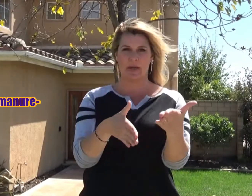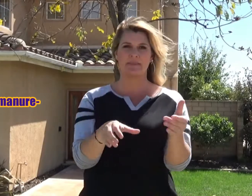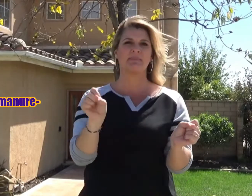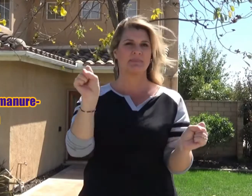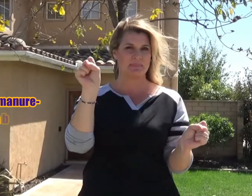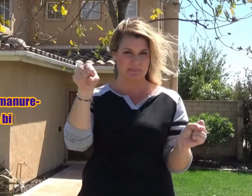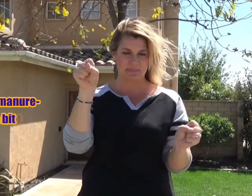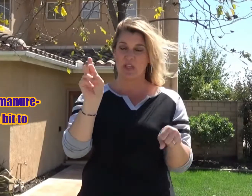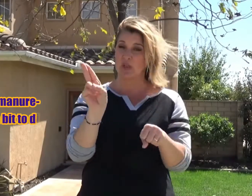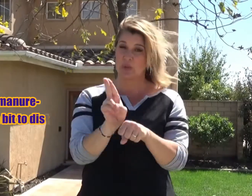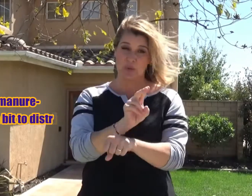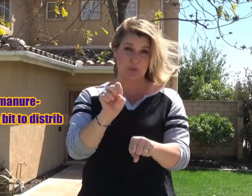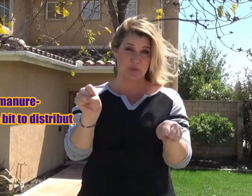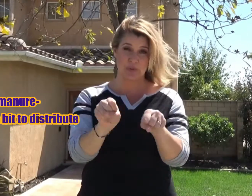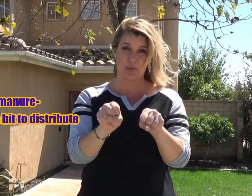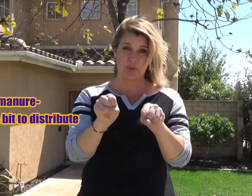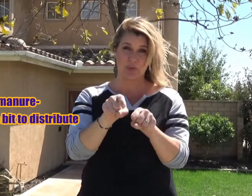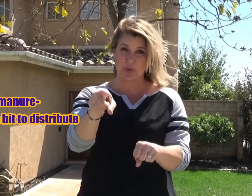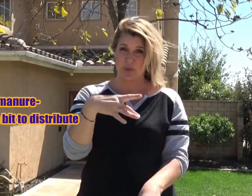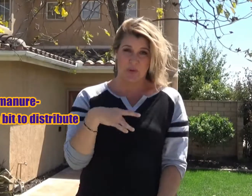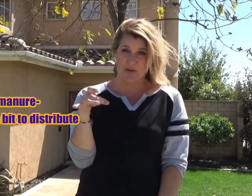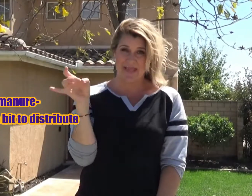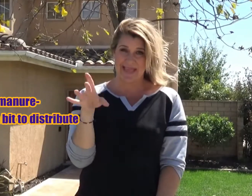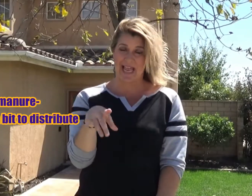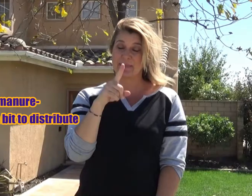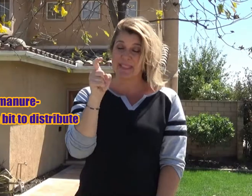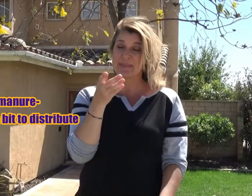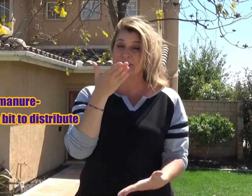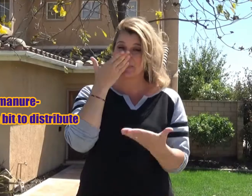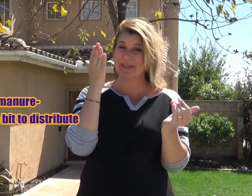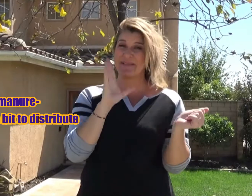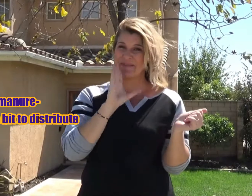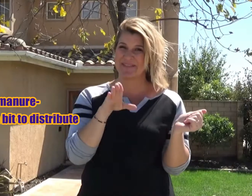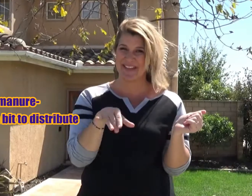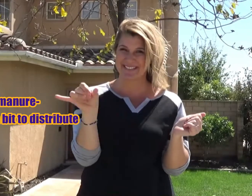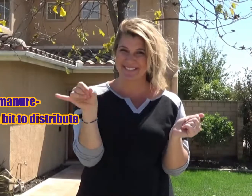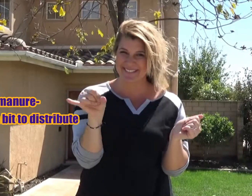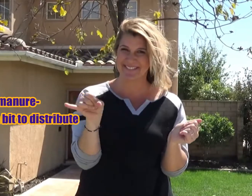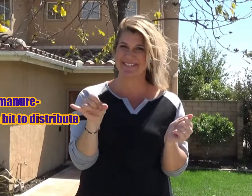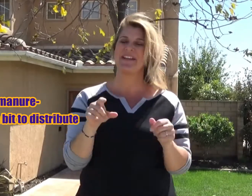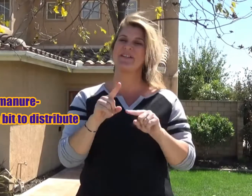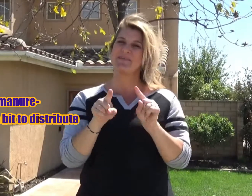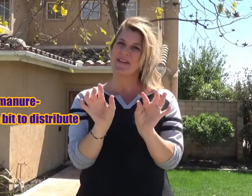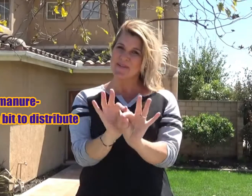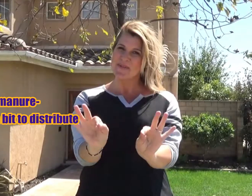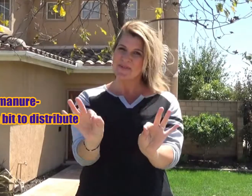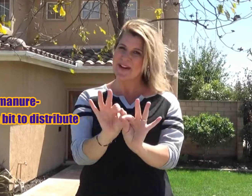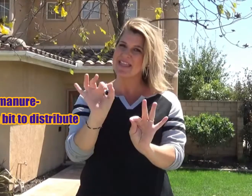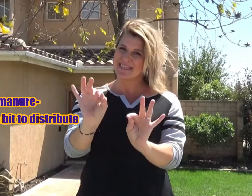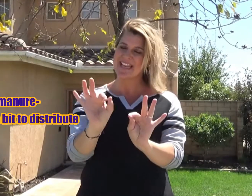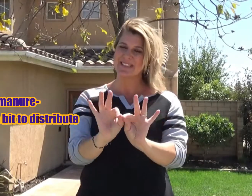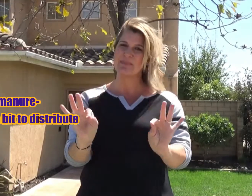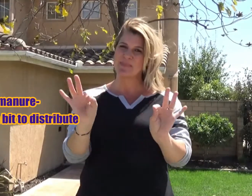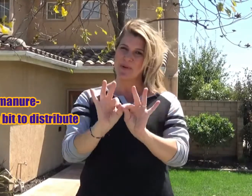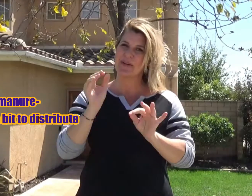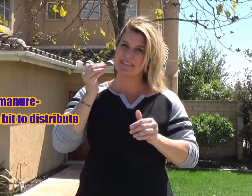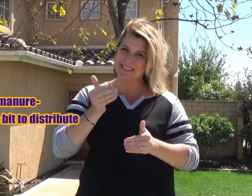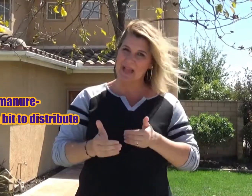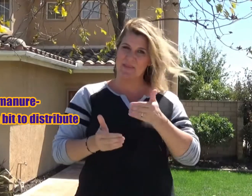know. Use shoes you don't like because those shoes are gonna stink too. But really this step is important in the process. You